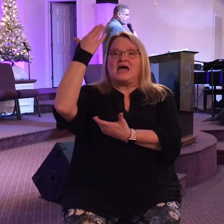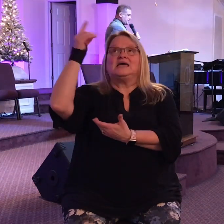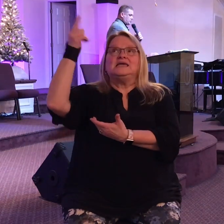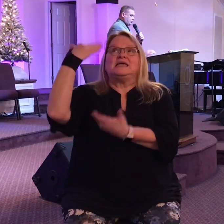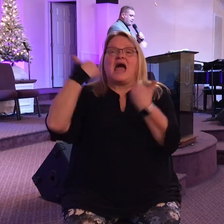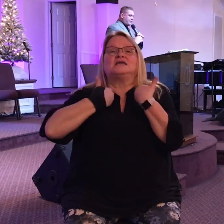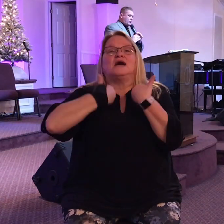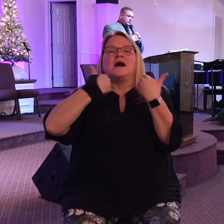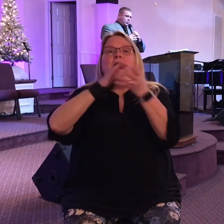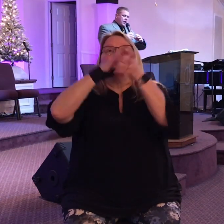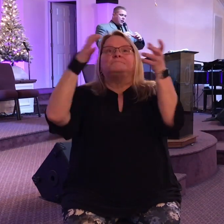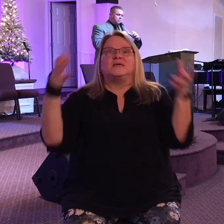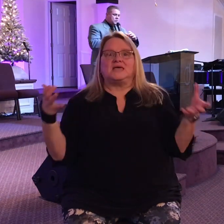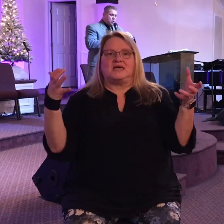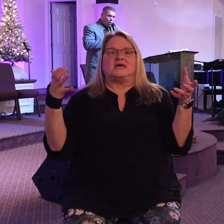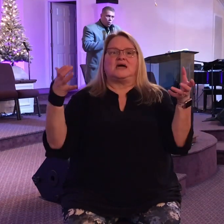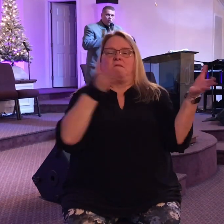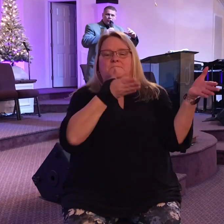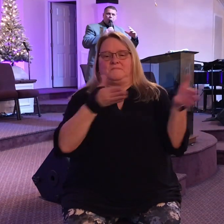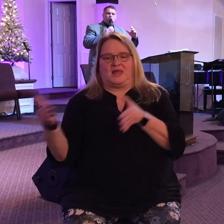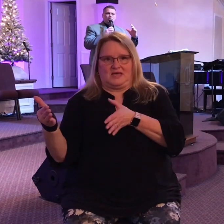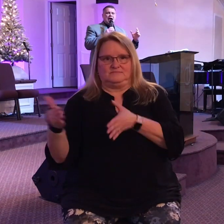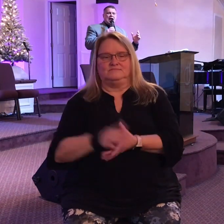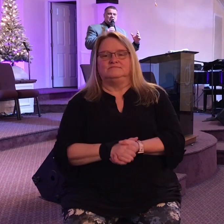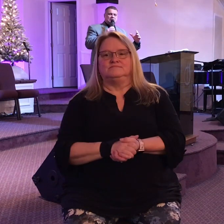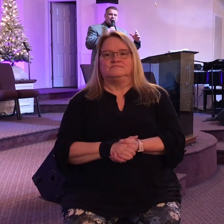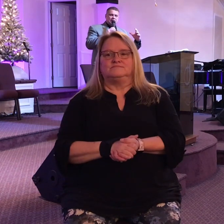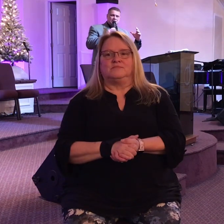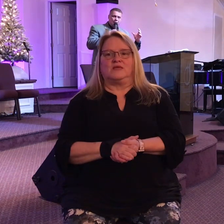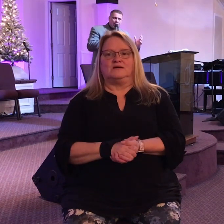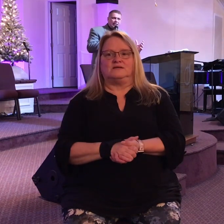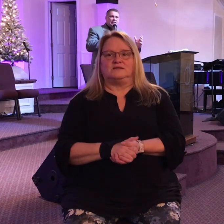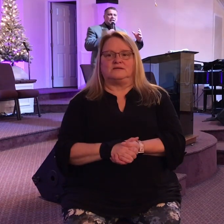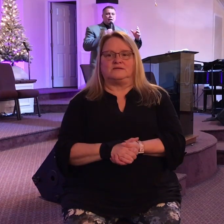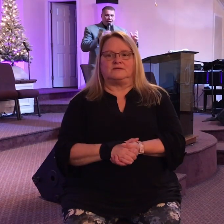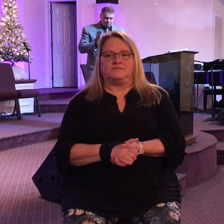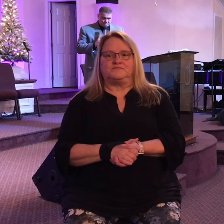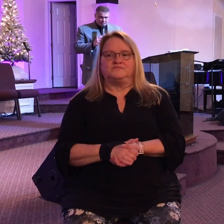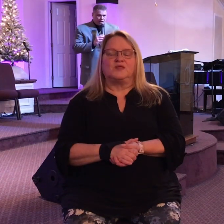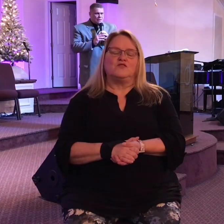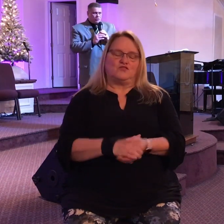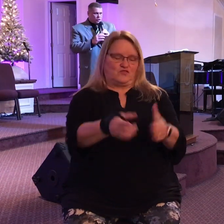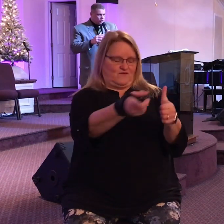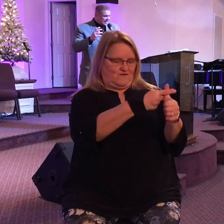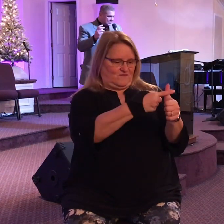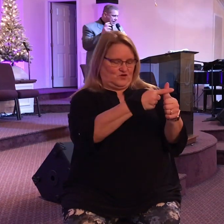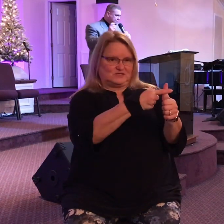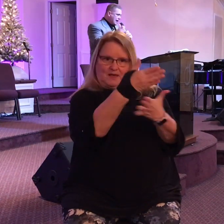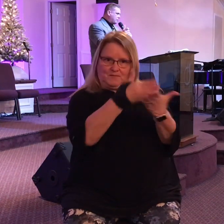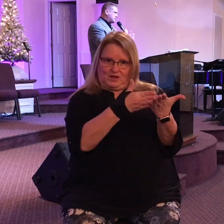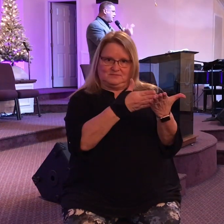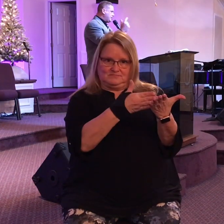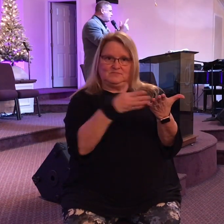this series is going to be focused around what the book of Acts is mainly about. Now, I'm not going to do an